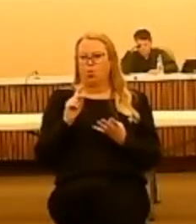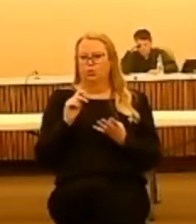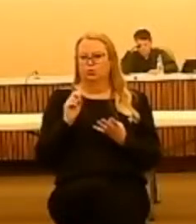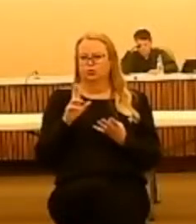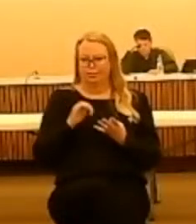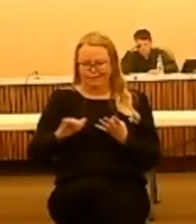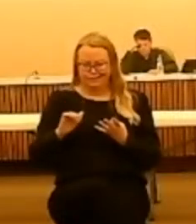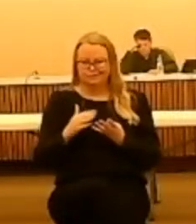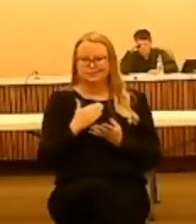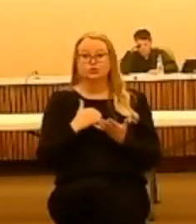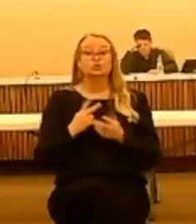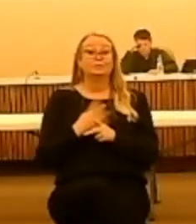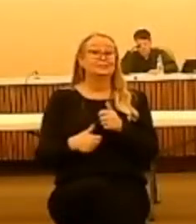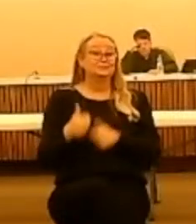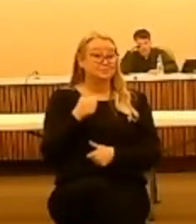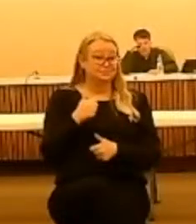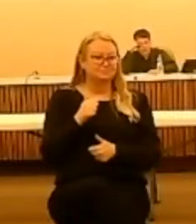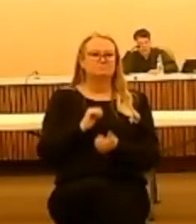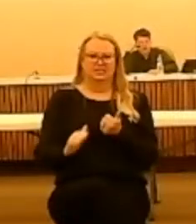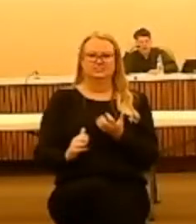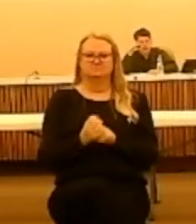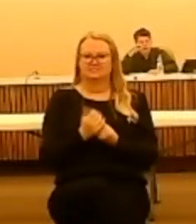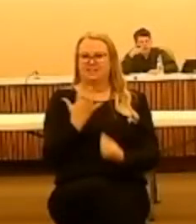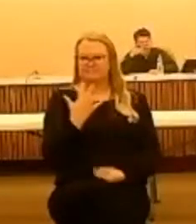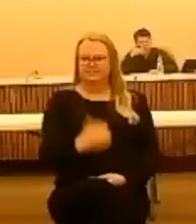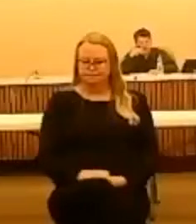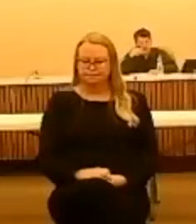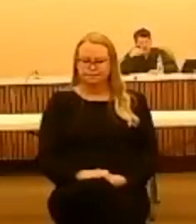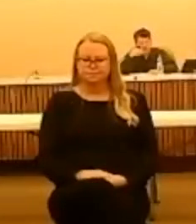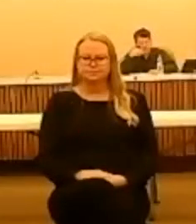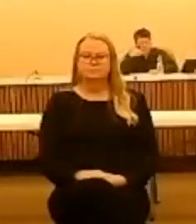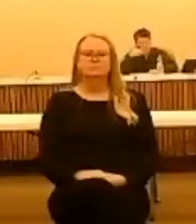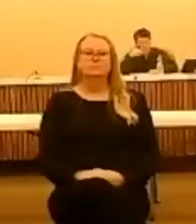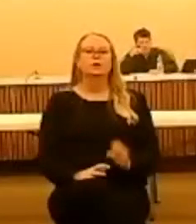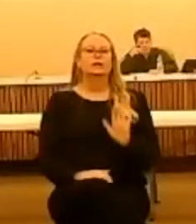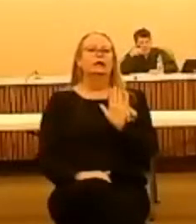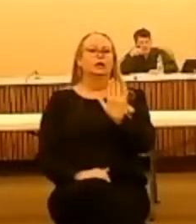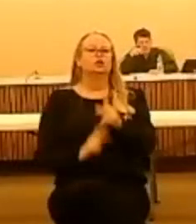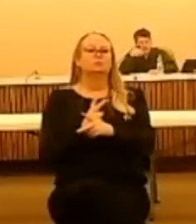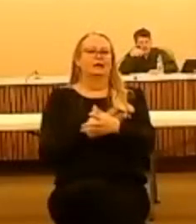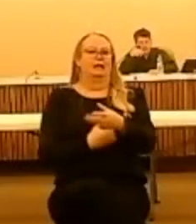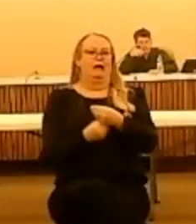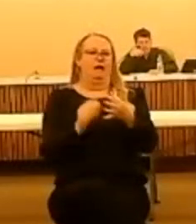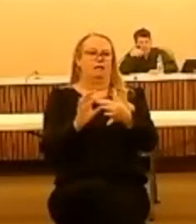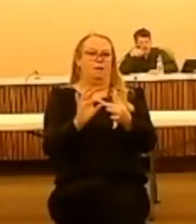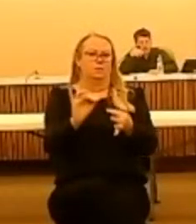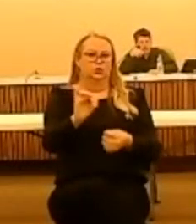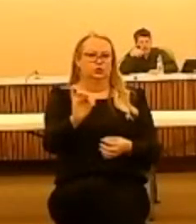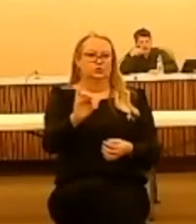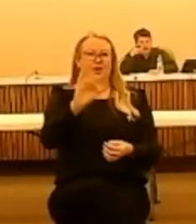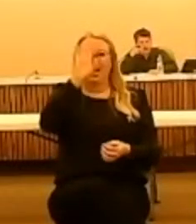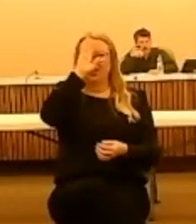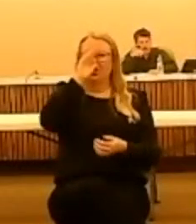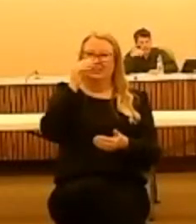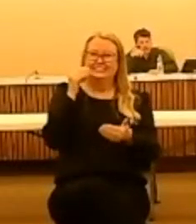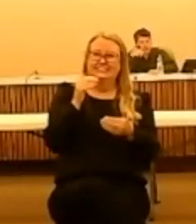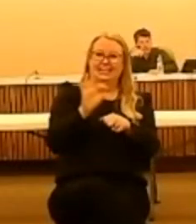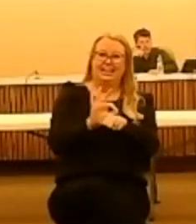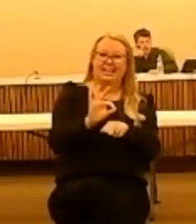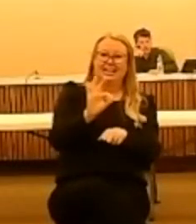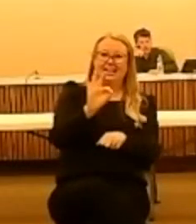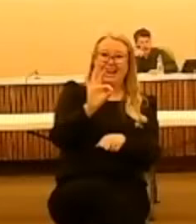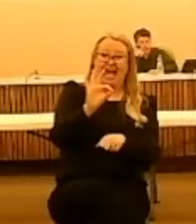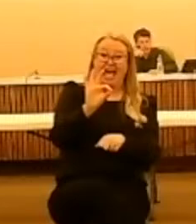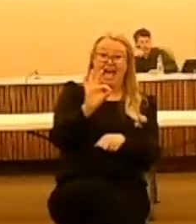Aye. Supervisor Schultz? Aye. I'll just interject for a moment that if, I know we're getting close to 9 o'clock, if that's